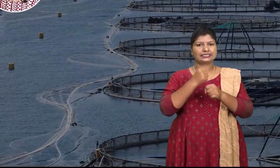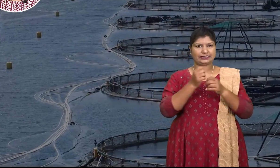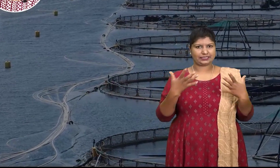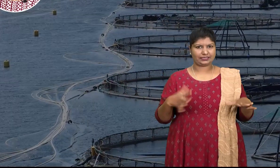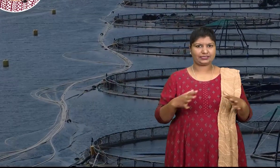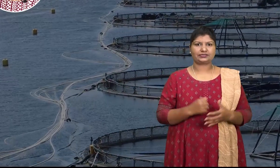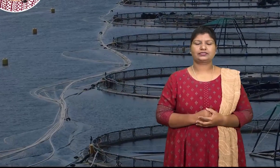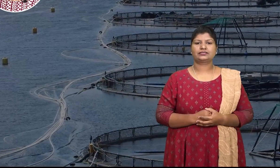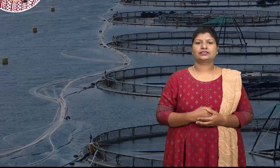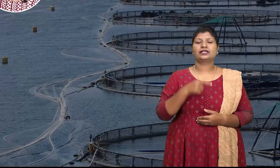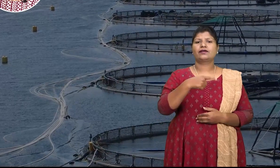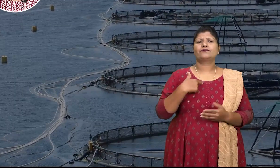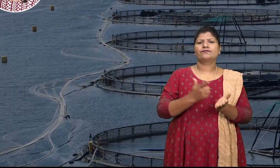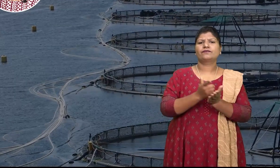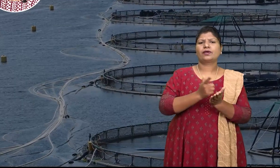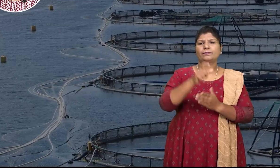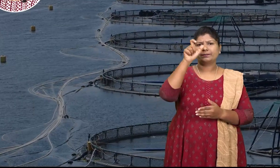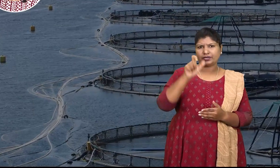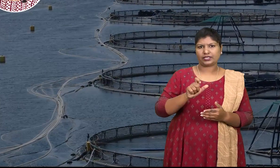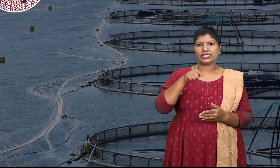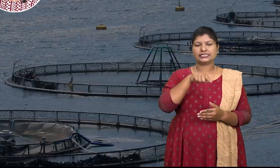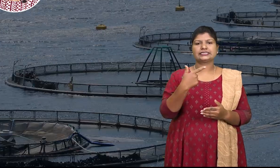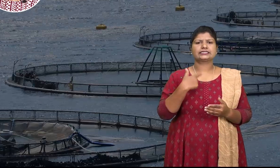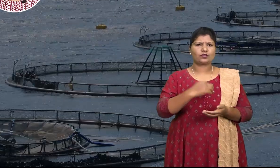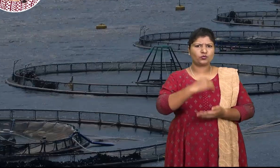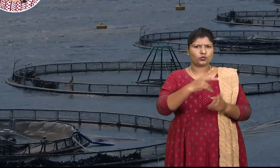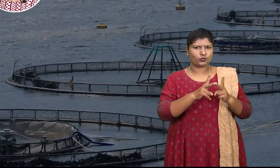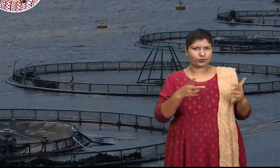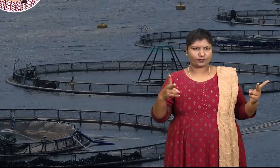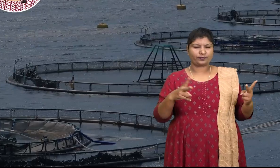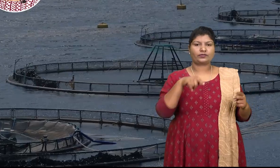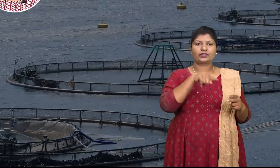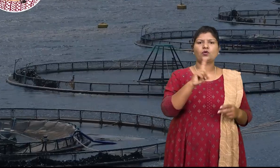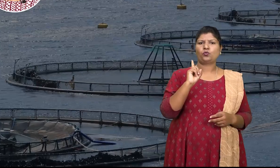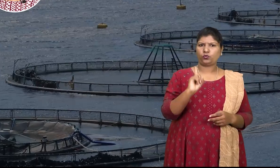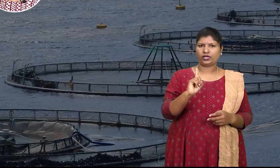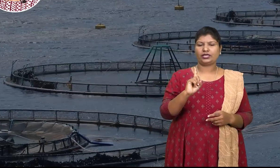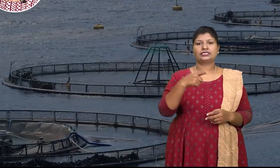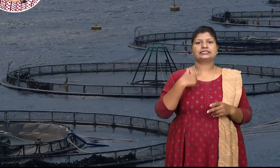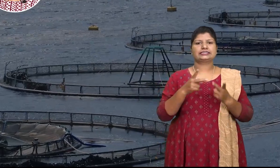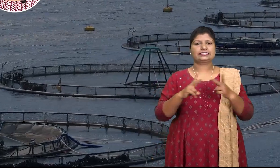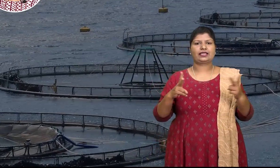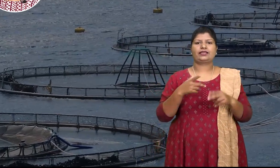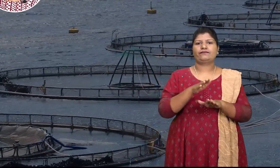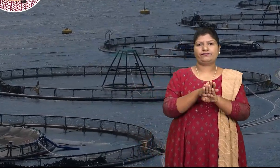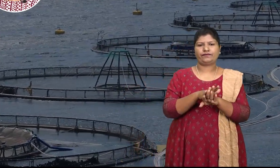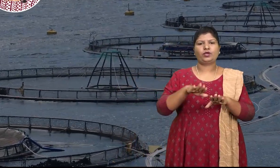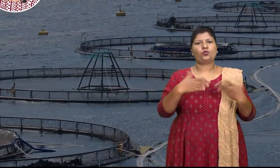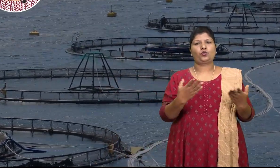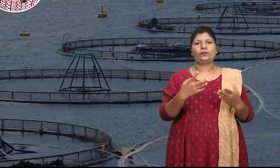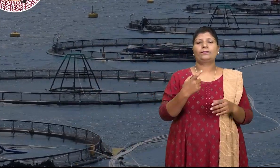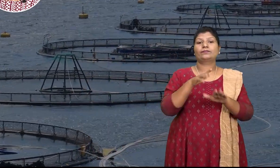Generally, farmers rear only one type of fish or prawns.